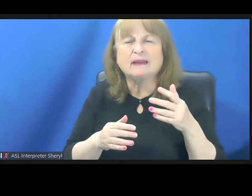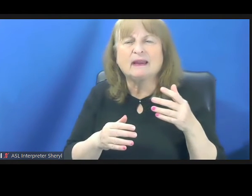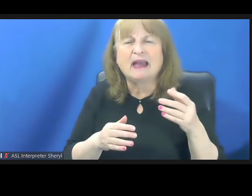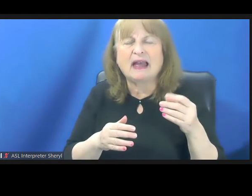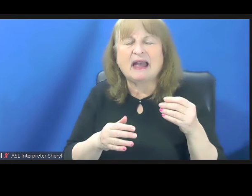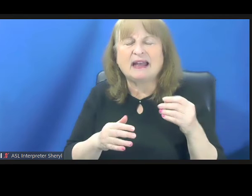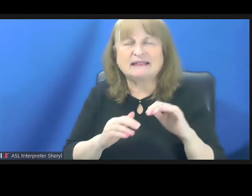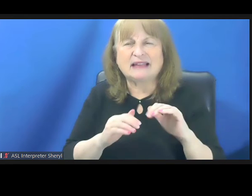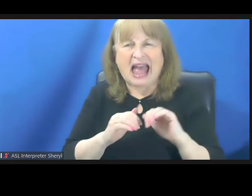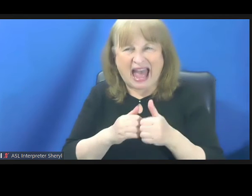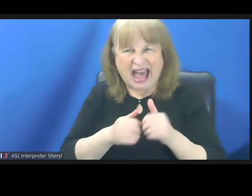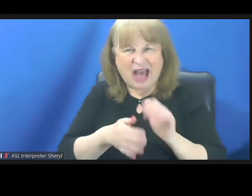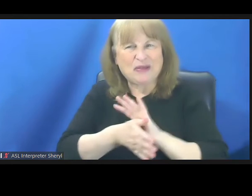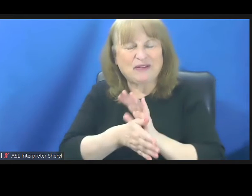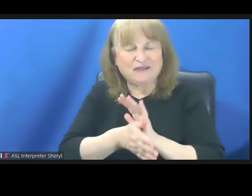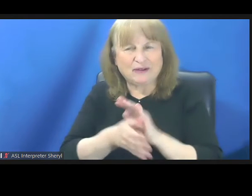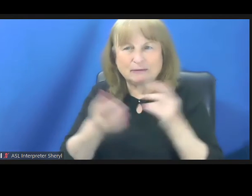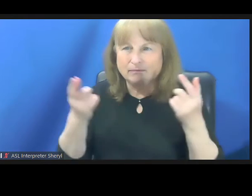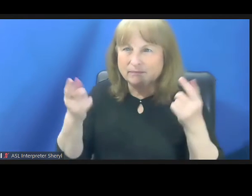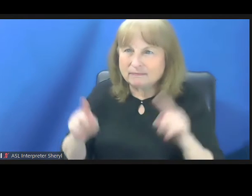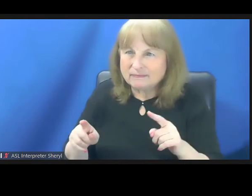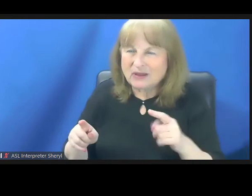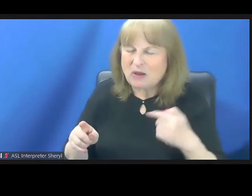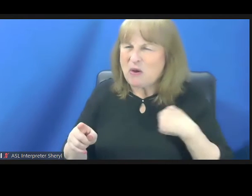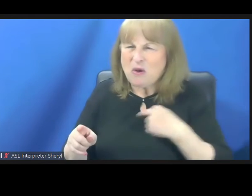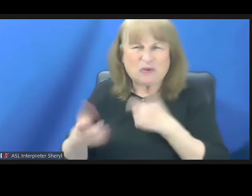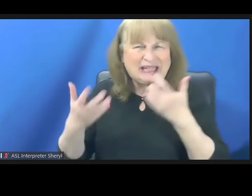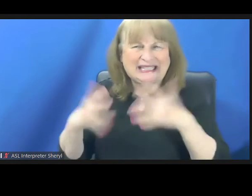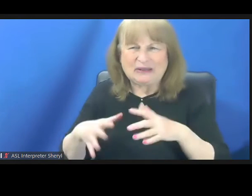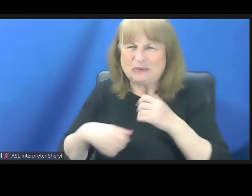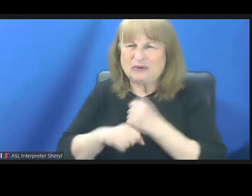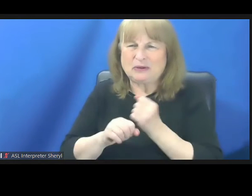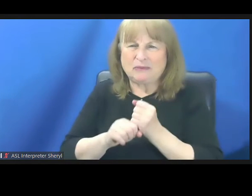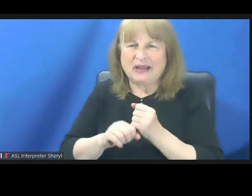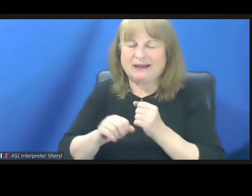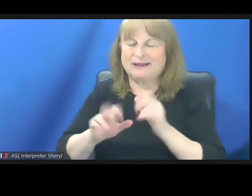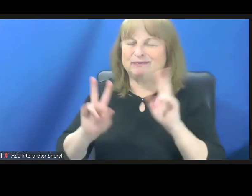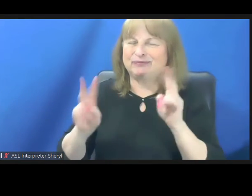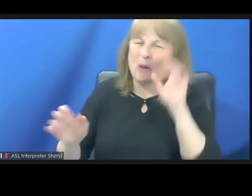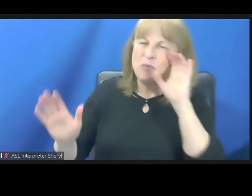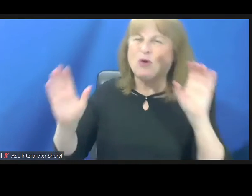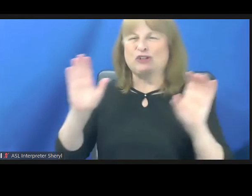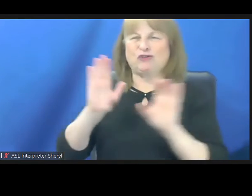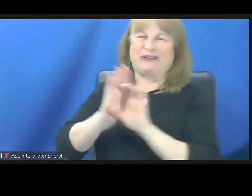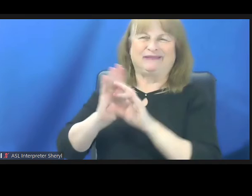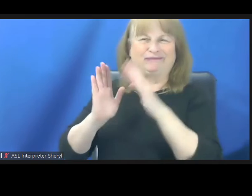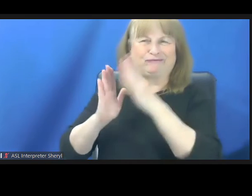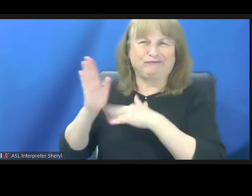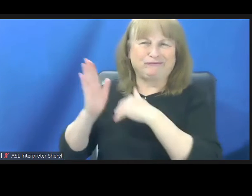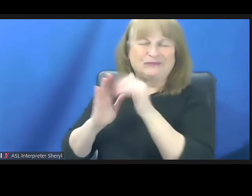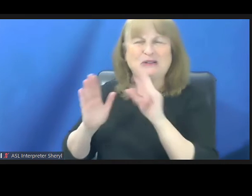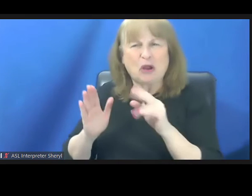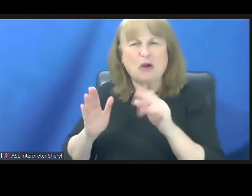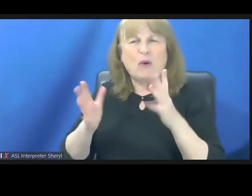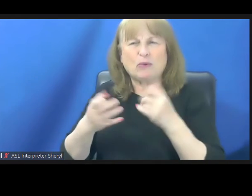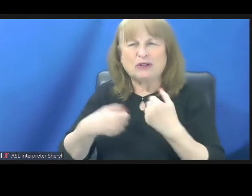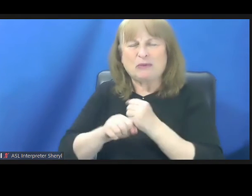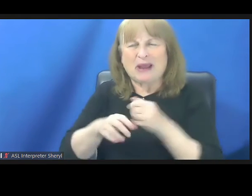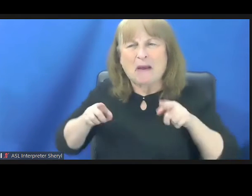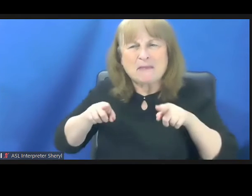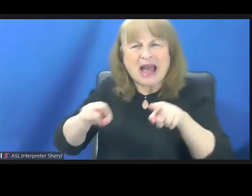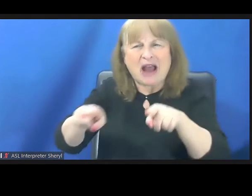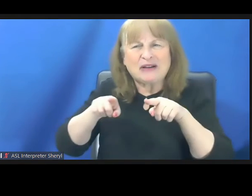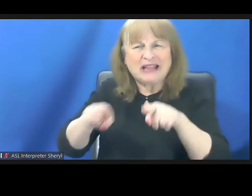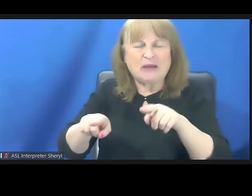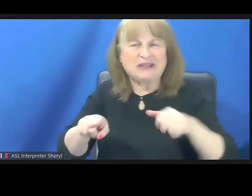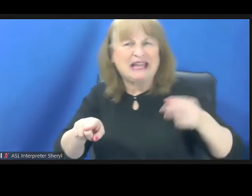the way the film turned out is that we didn't want to make it into a portrait. We wanted to make a parallel between the